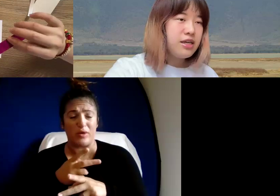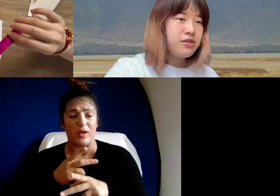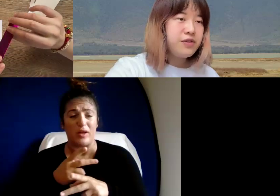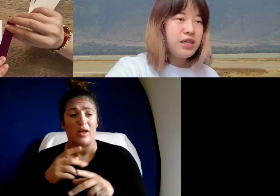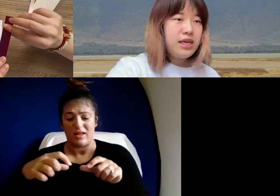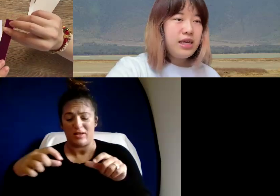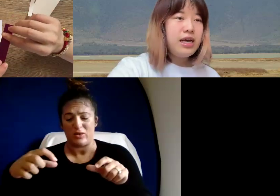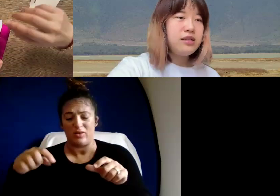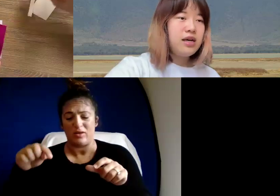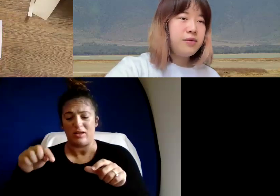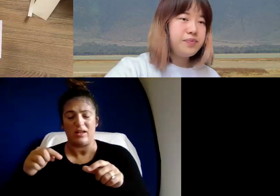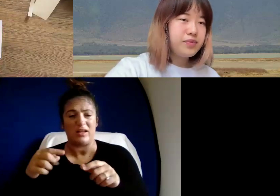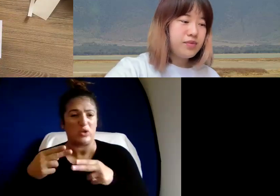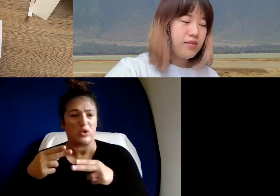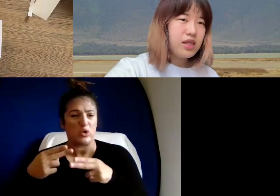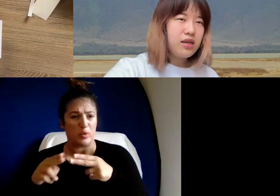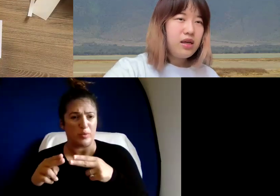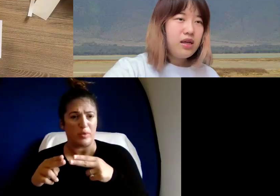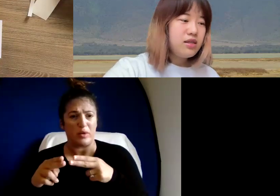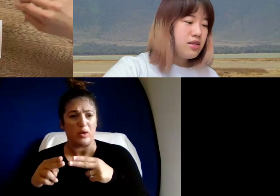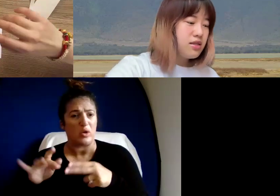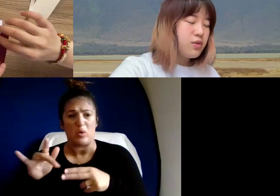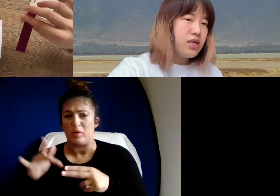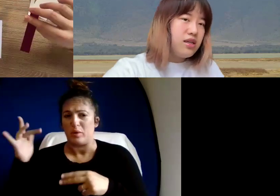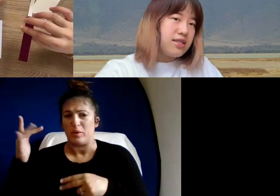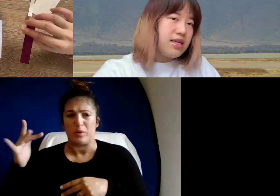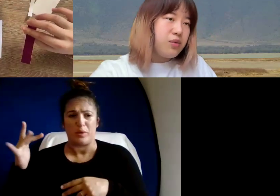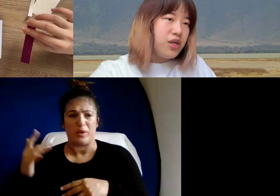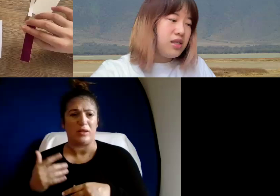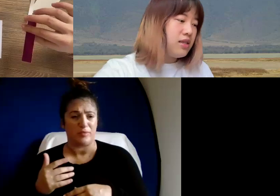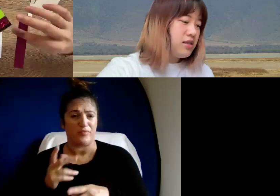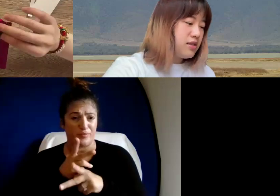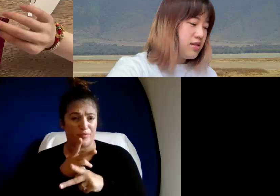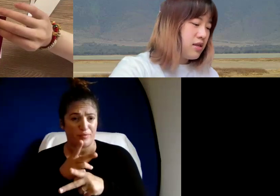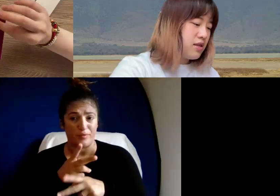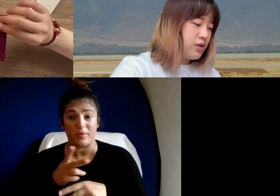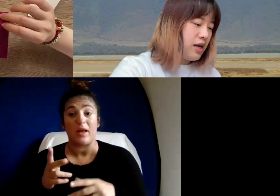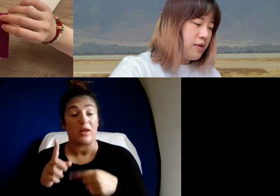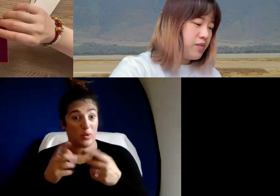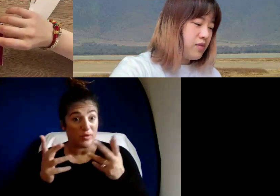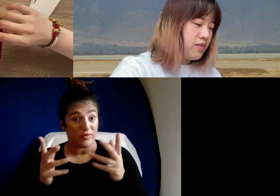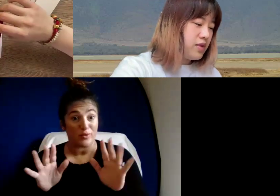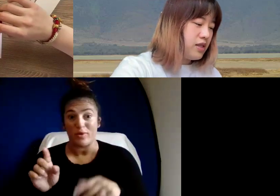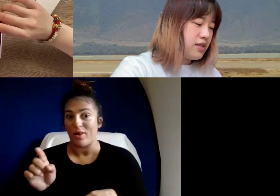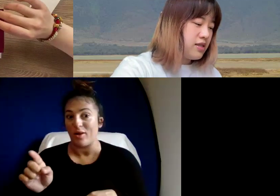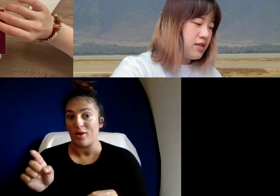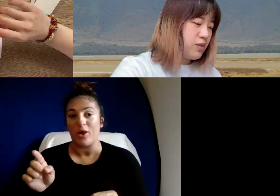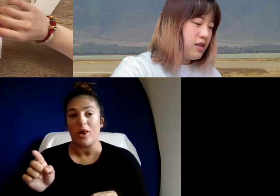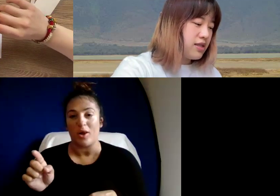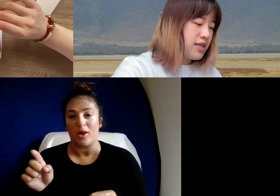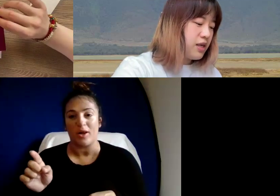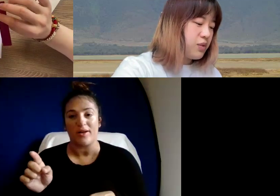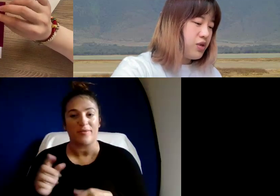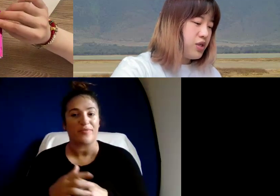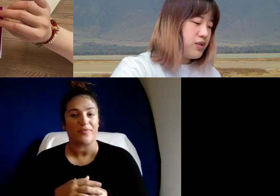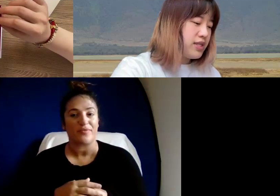cut yourself. And this is what it looks like when you're done. So this is what